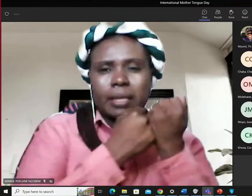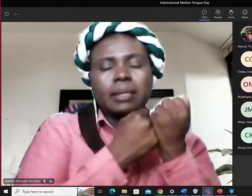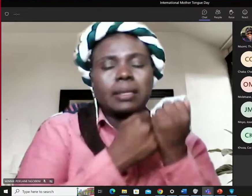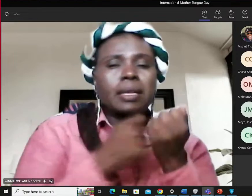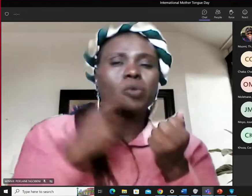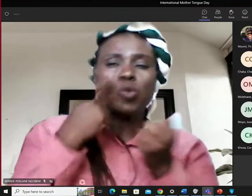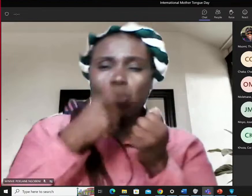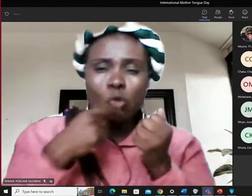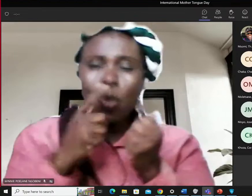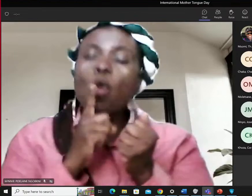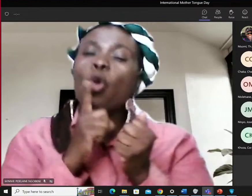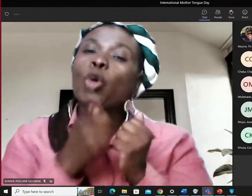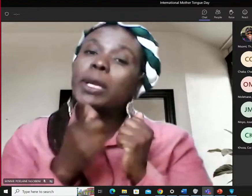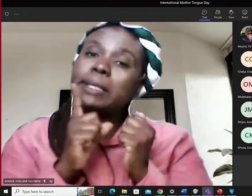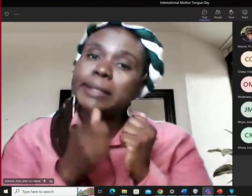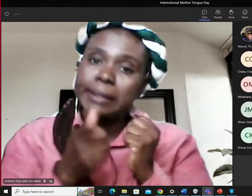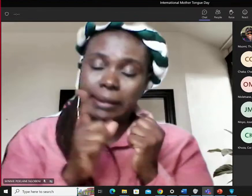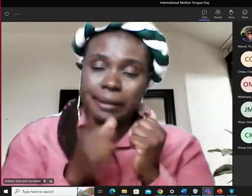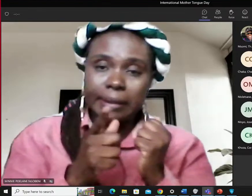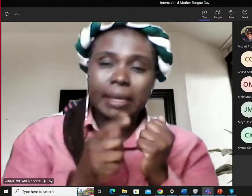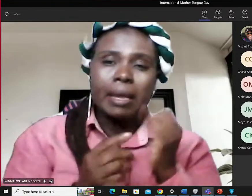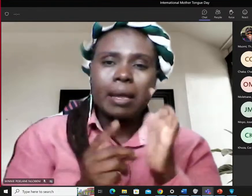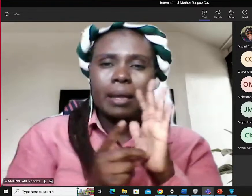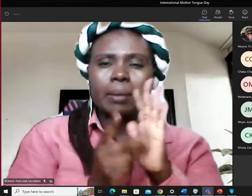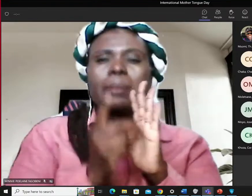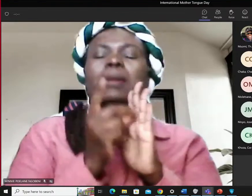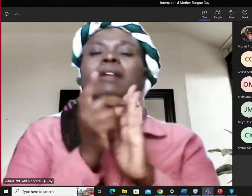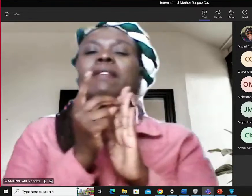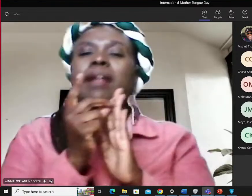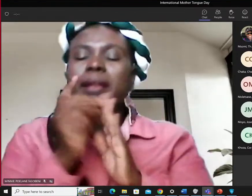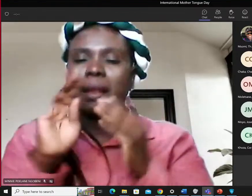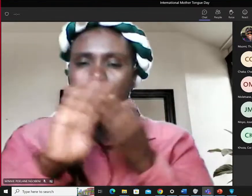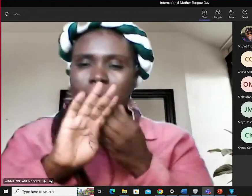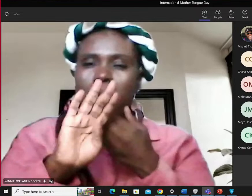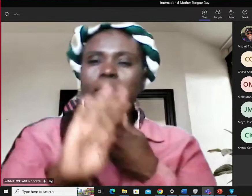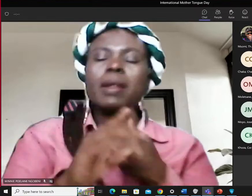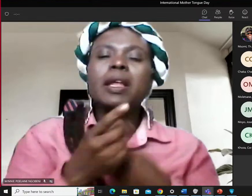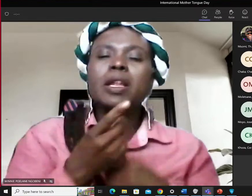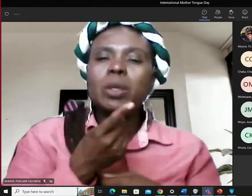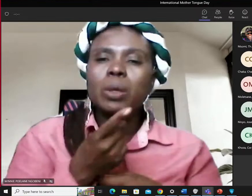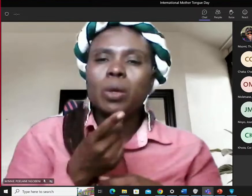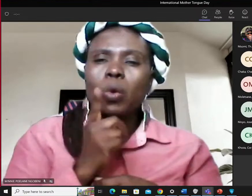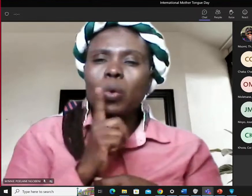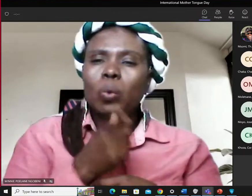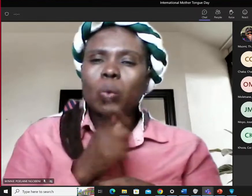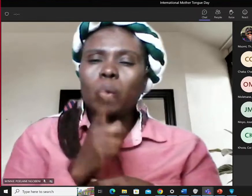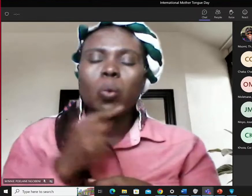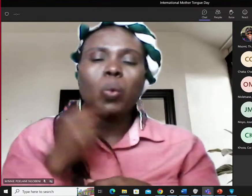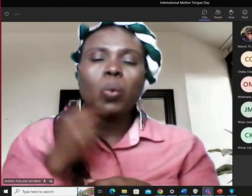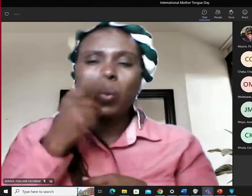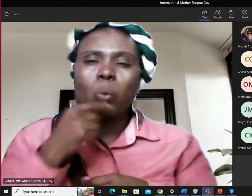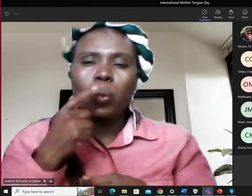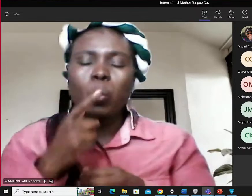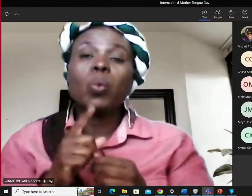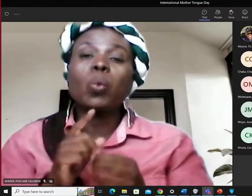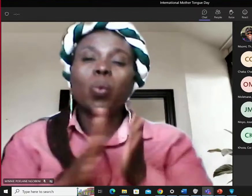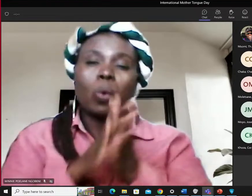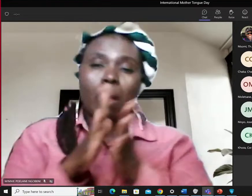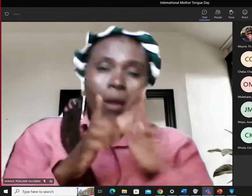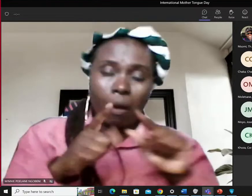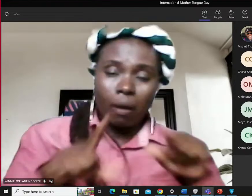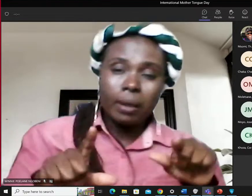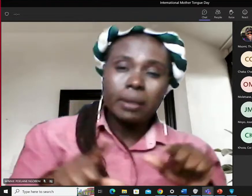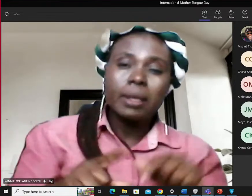It prevents lip reading from failing because lip reading alone has large gaps in the